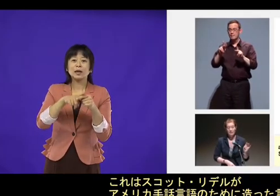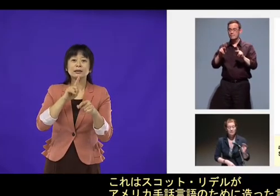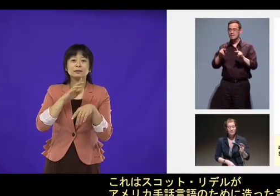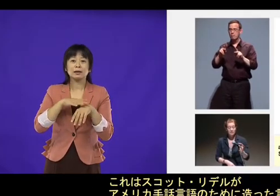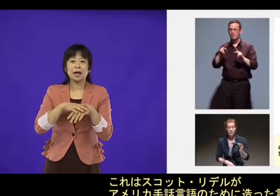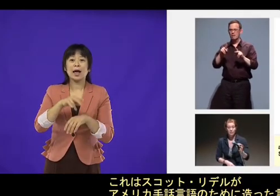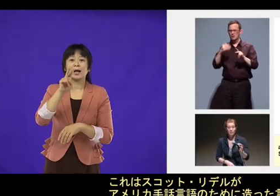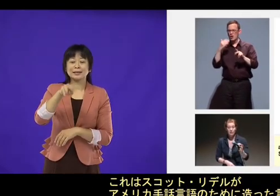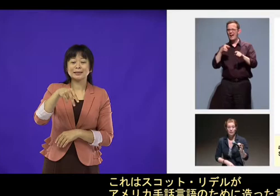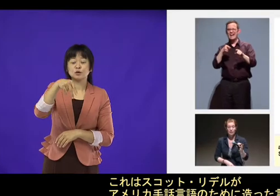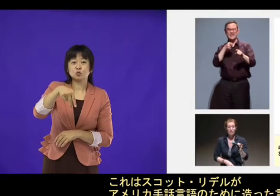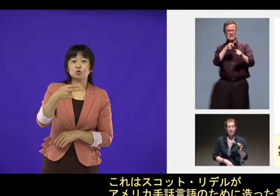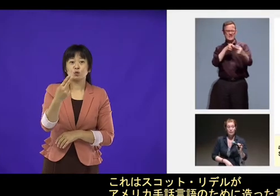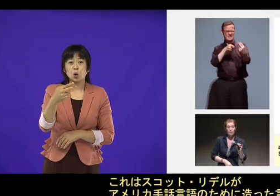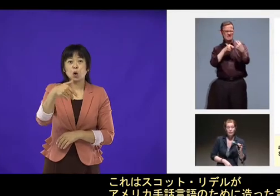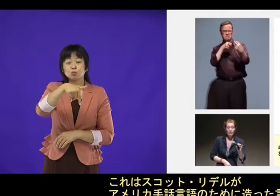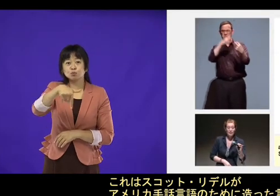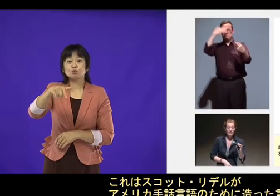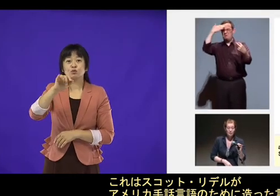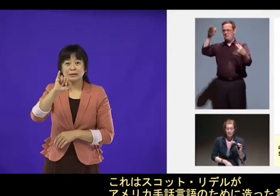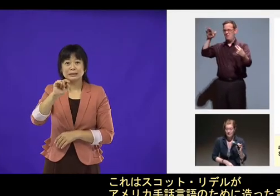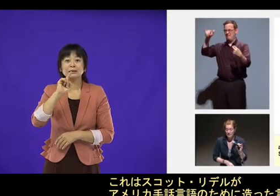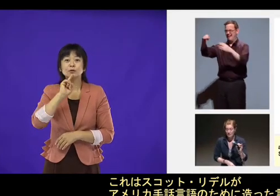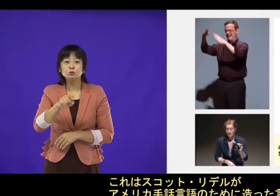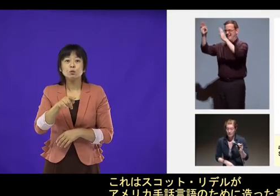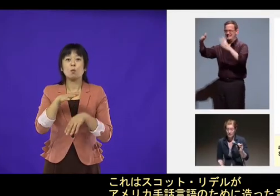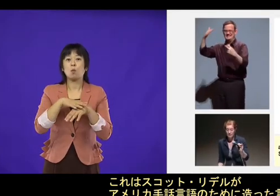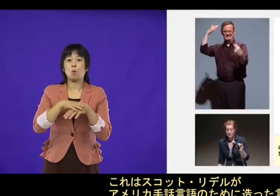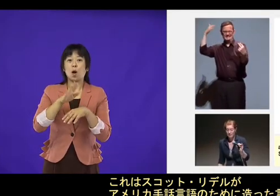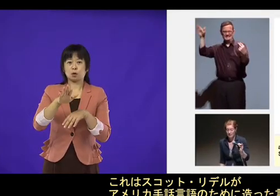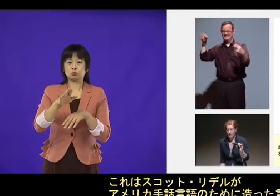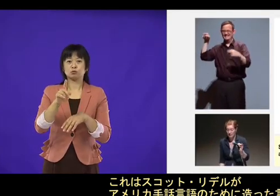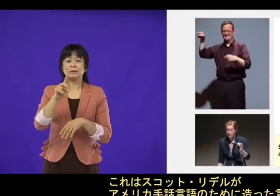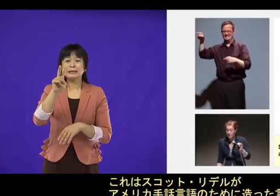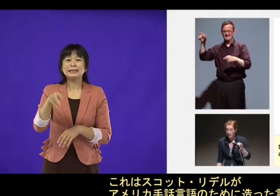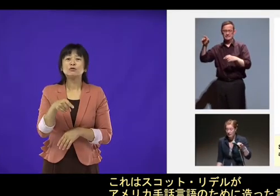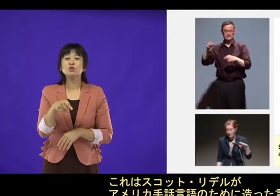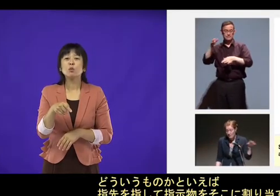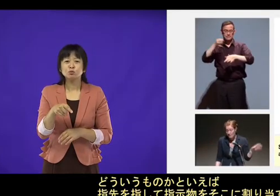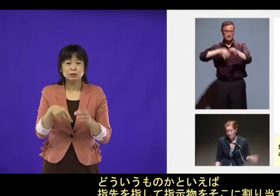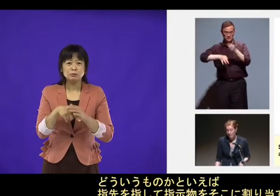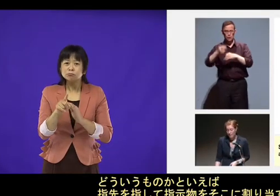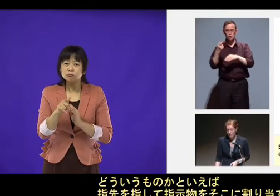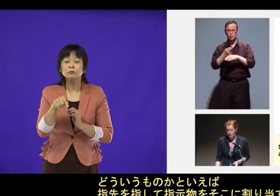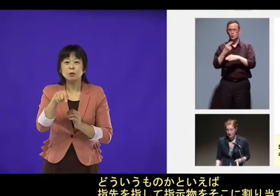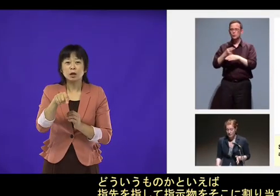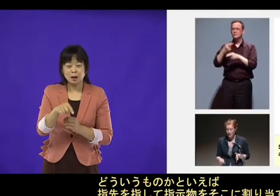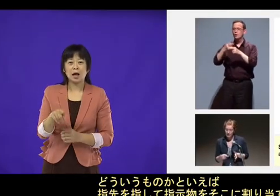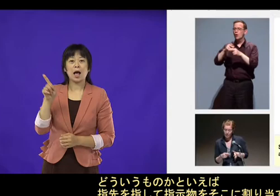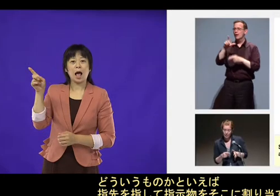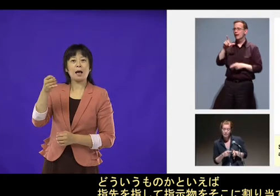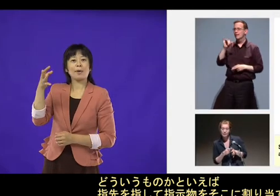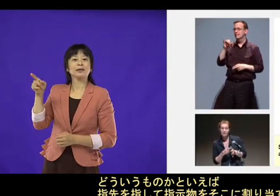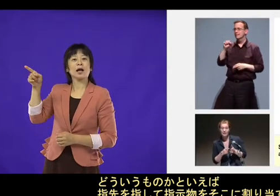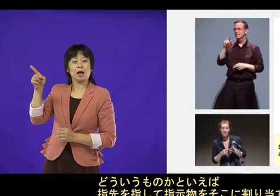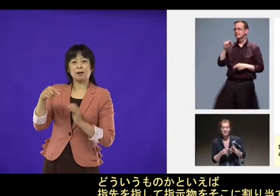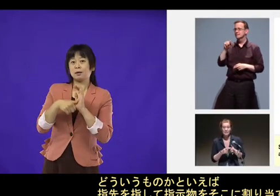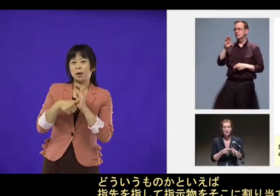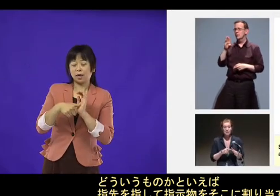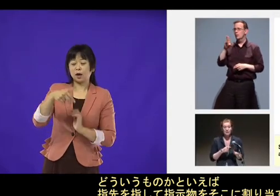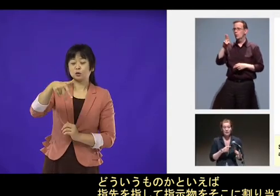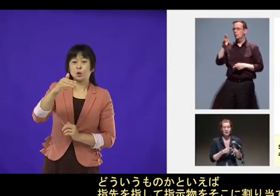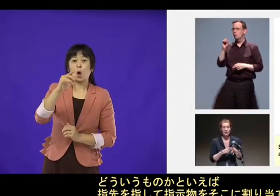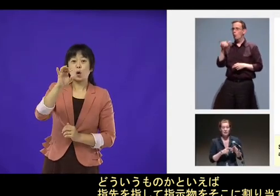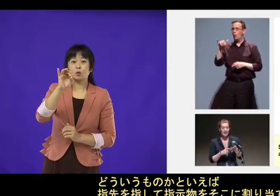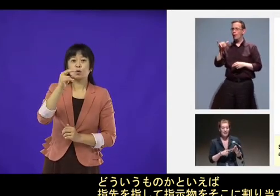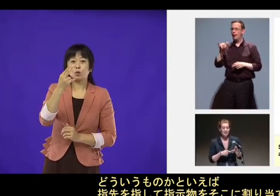boys. And this is a term coined by Scott Liddell for American Sign Language. And basically what people do, they point to the